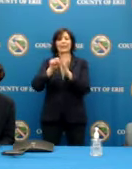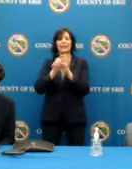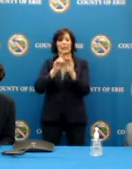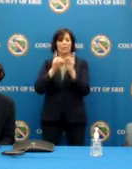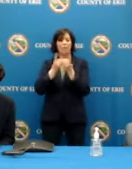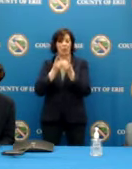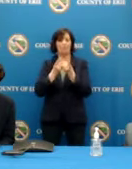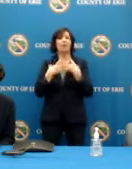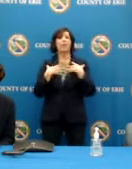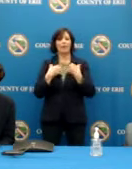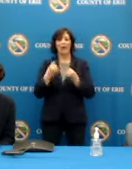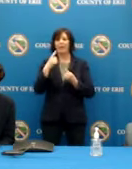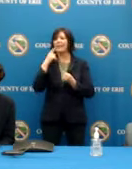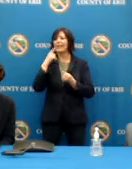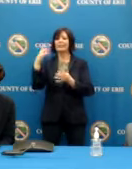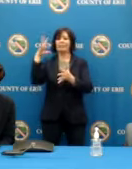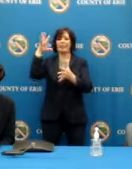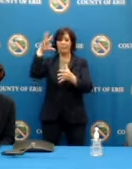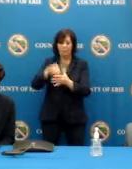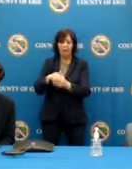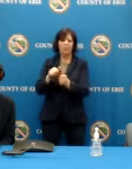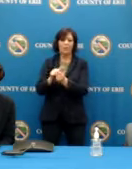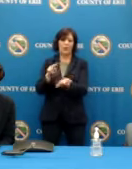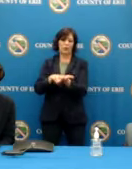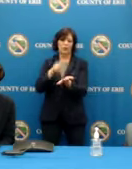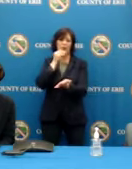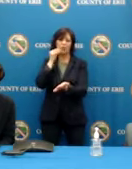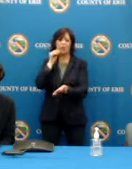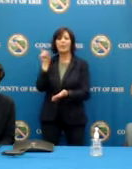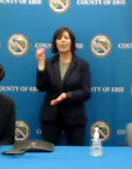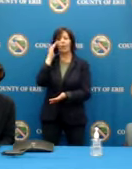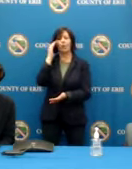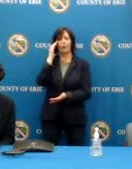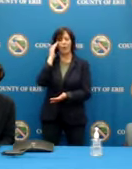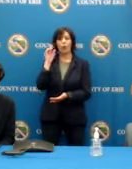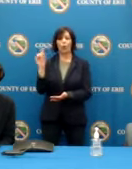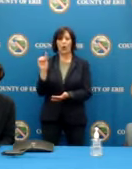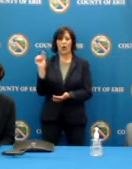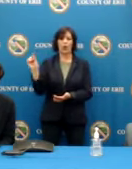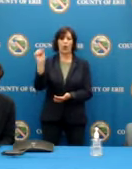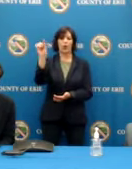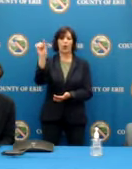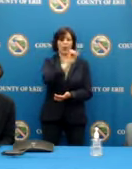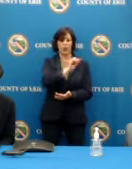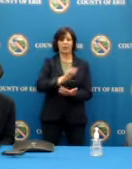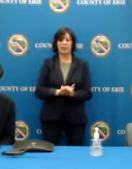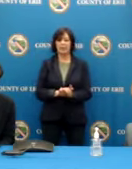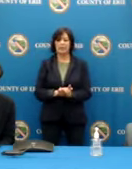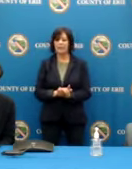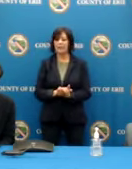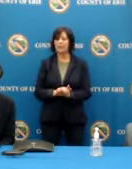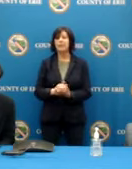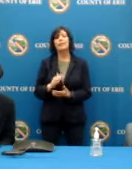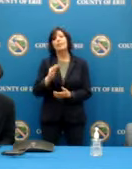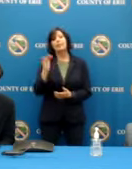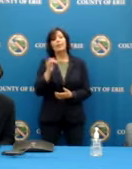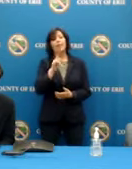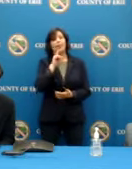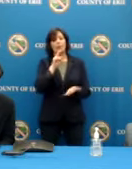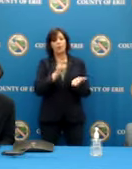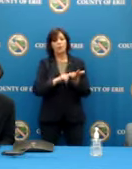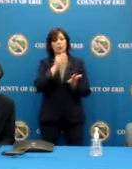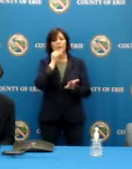is being very hands-on with helping those nursing homes, and they are aware where there are outbreaks. There are nursing home